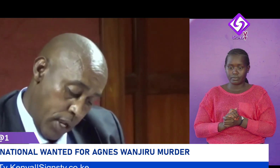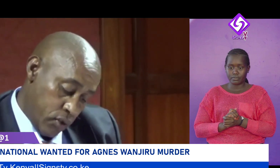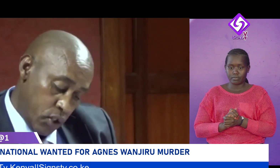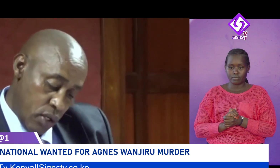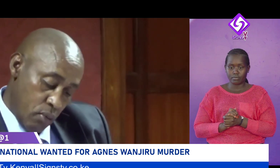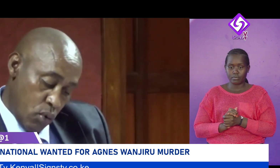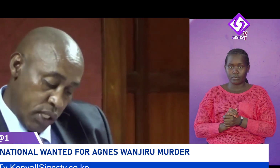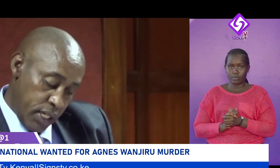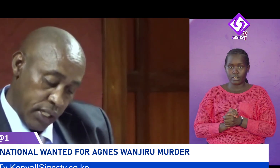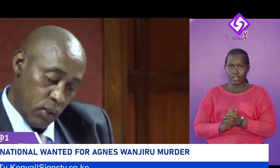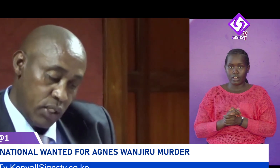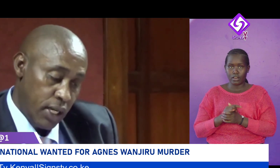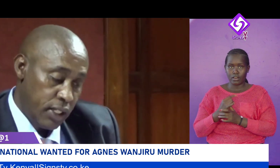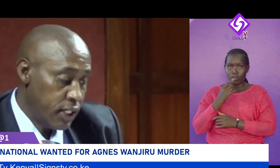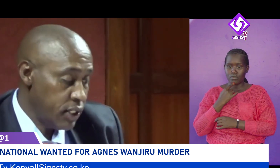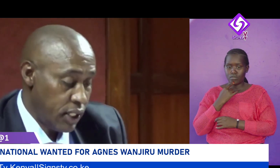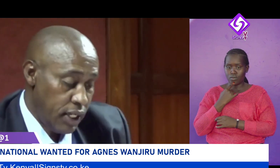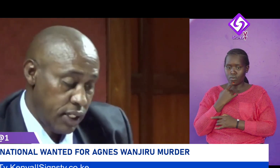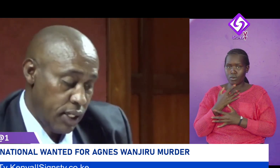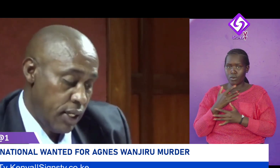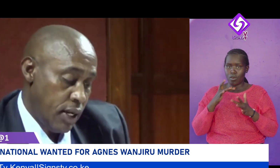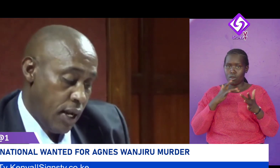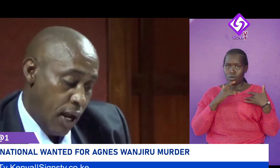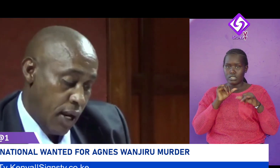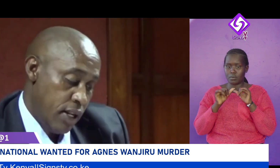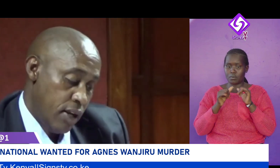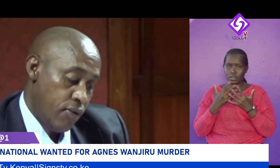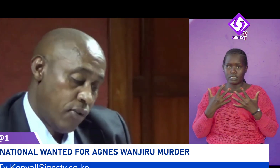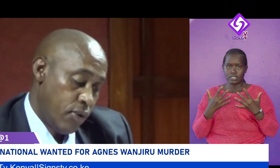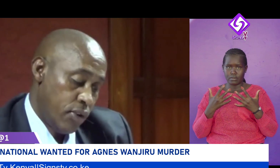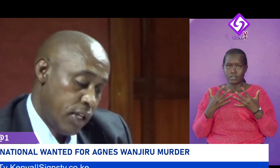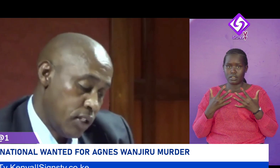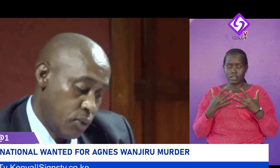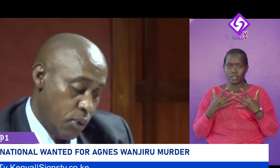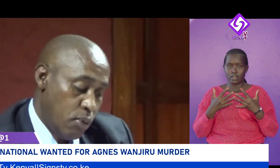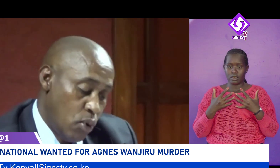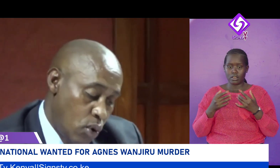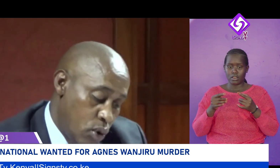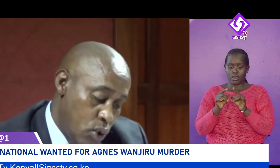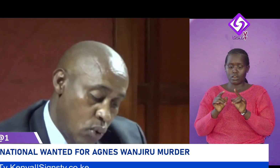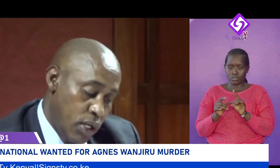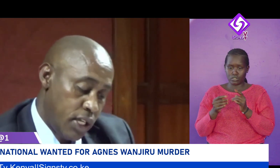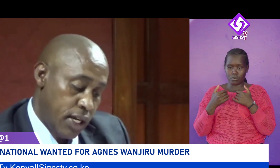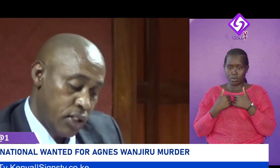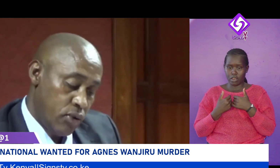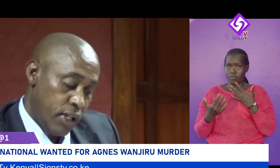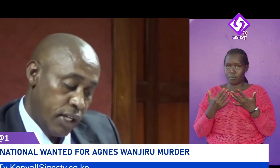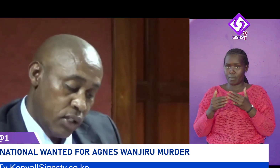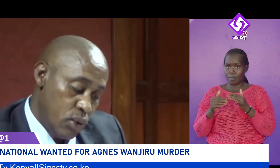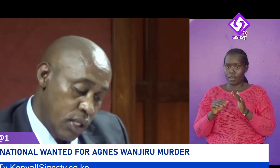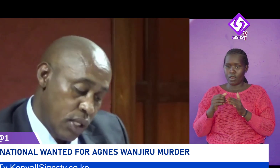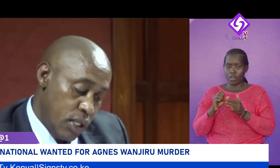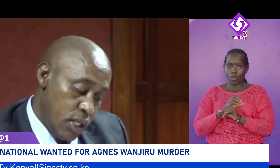has reasonable details concerning the incident, and therefore there is probable cause to order the arrest of the accused.